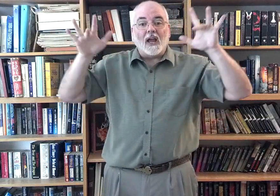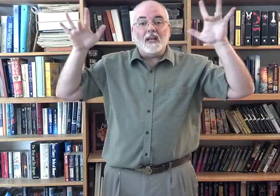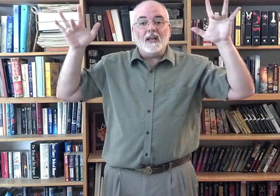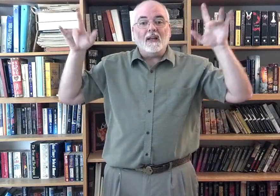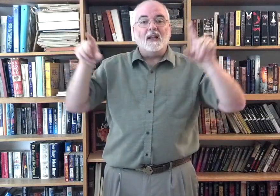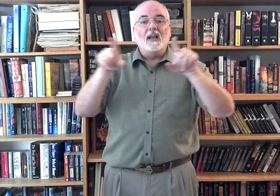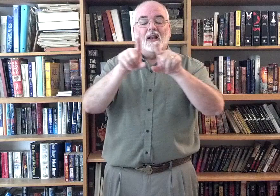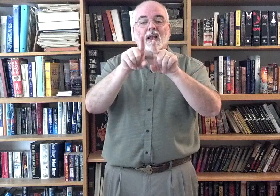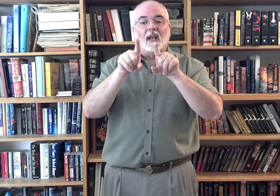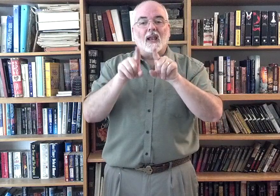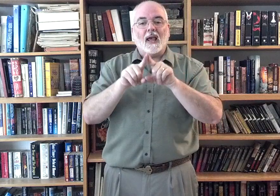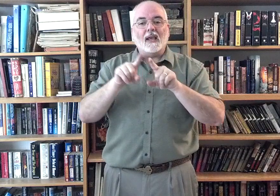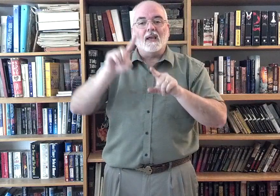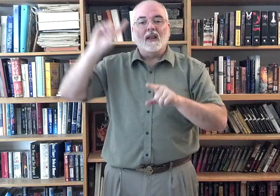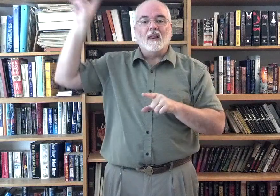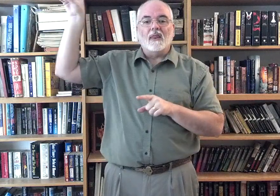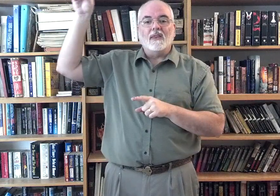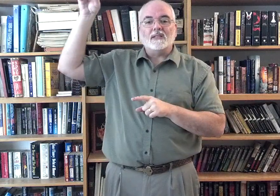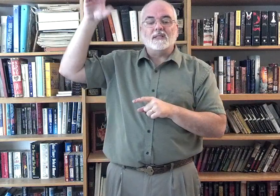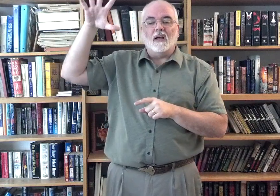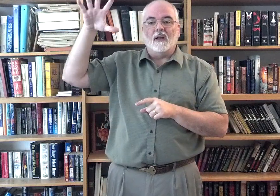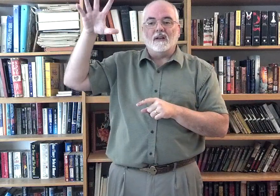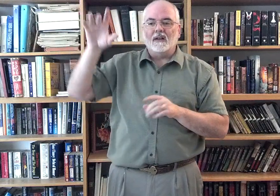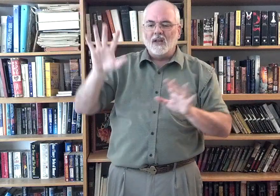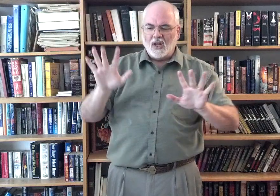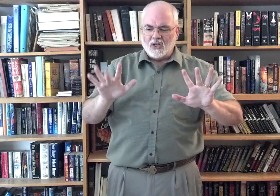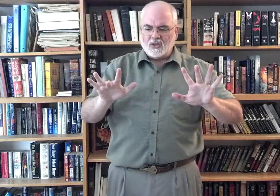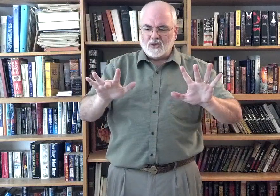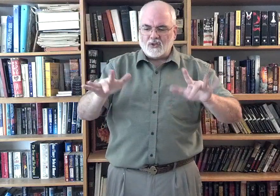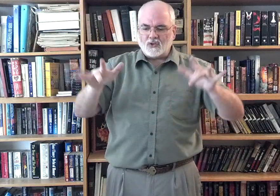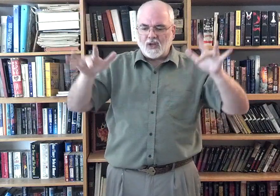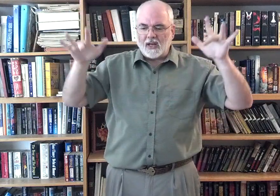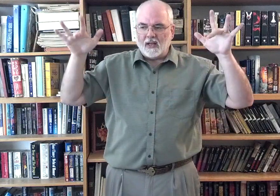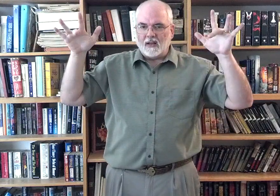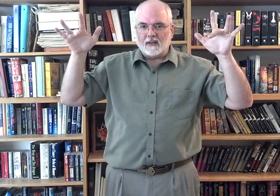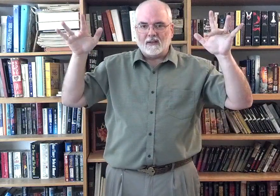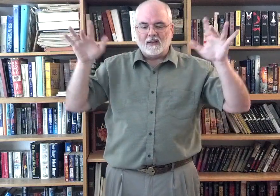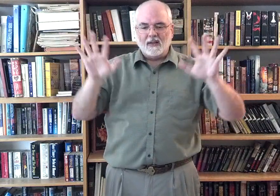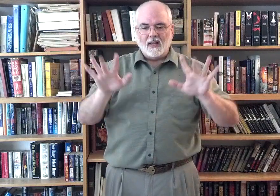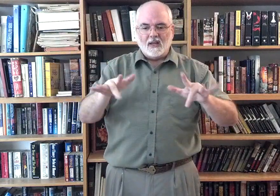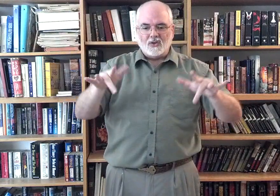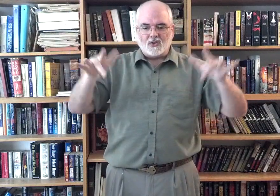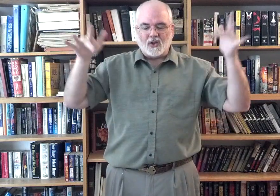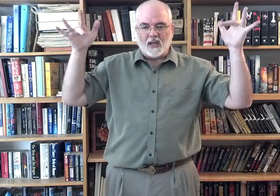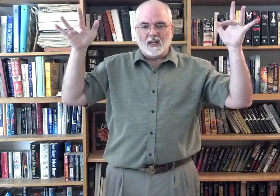Shining like the sun. Shining. Shining.